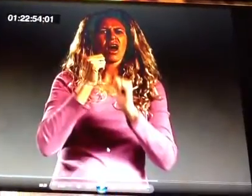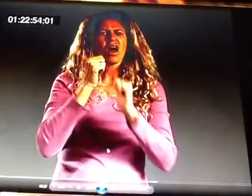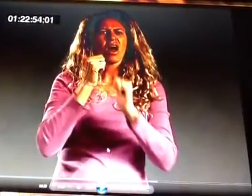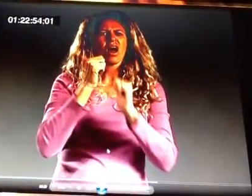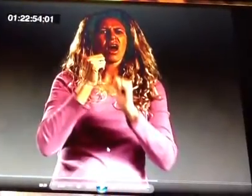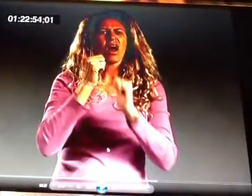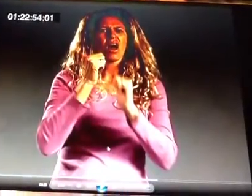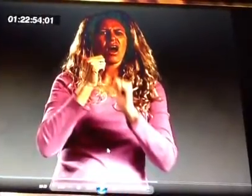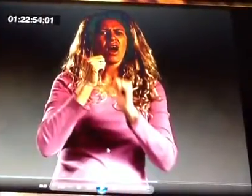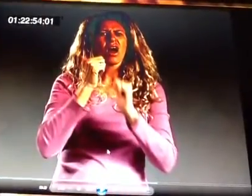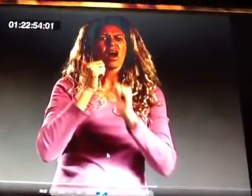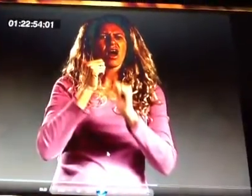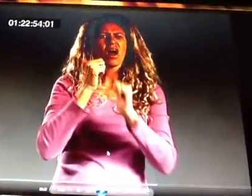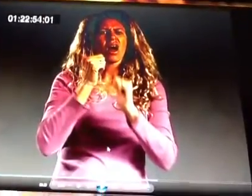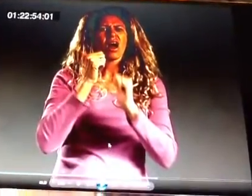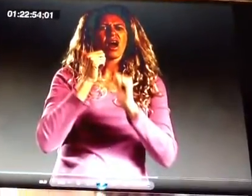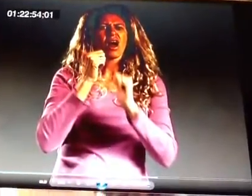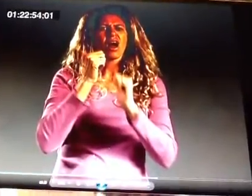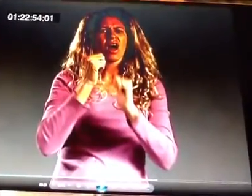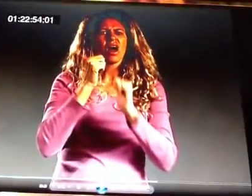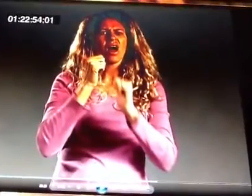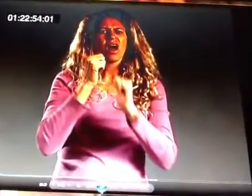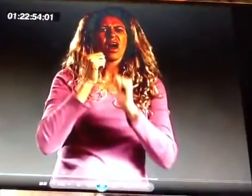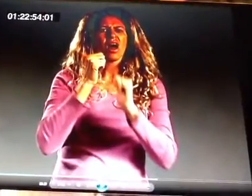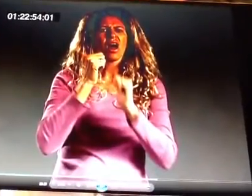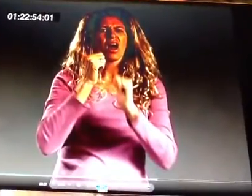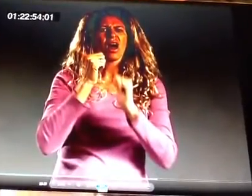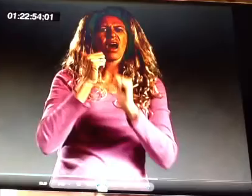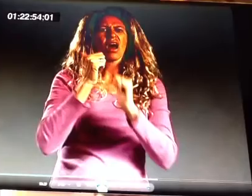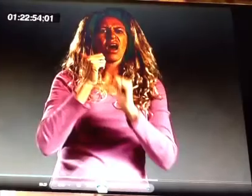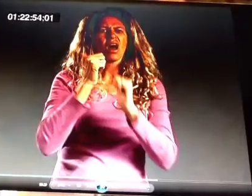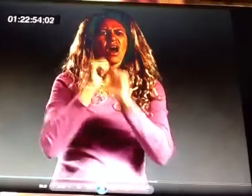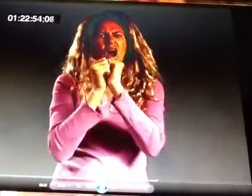grapefruit tree, and I even have bamboo. It's 25 feet tall, I can't believe it.